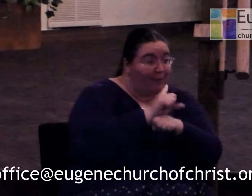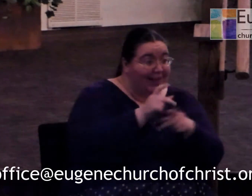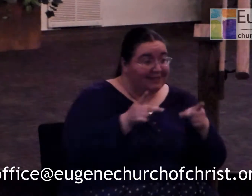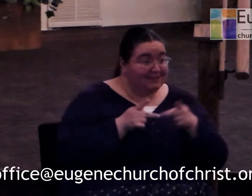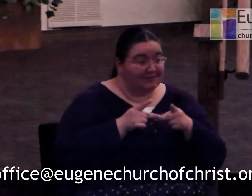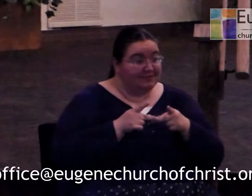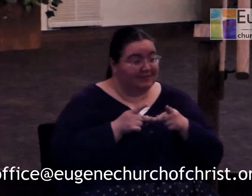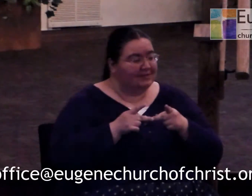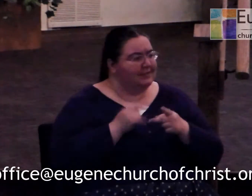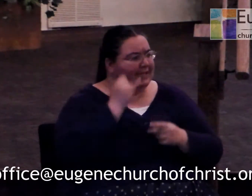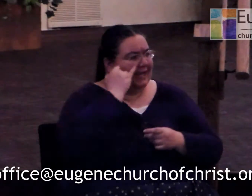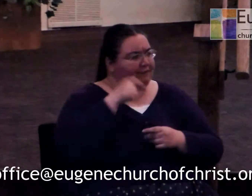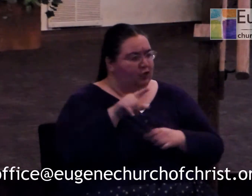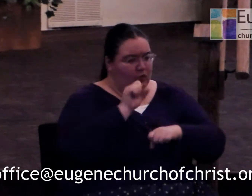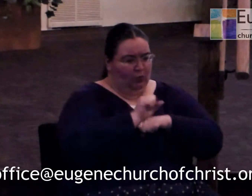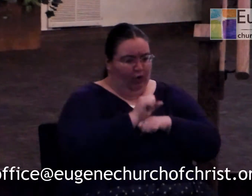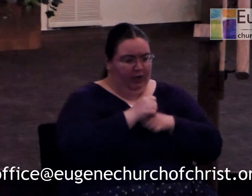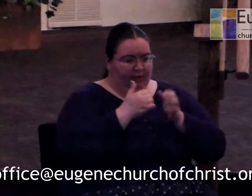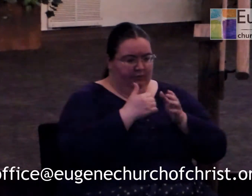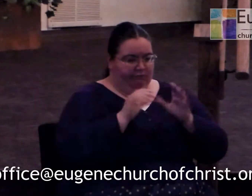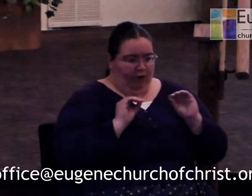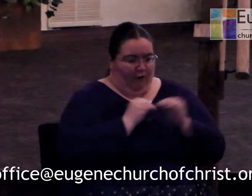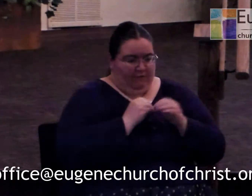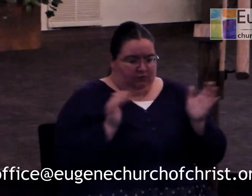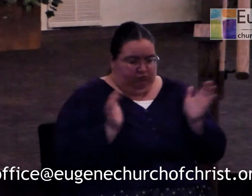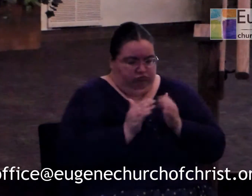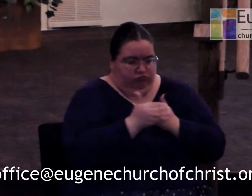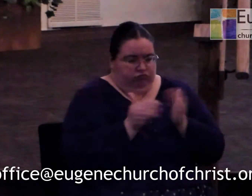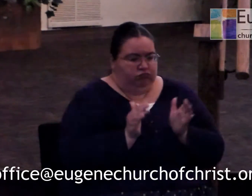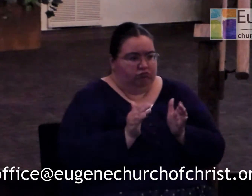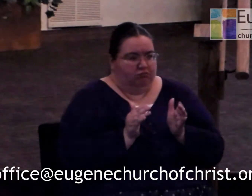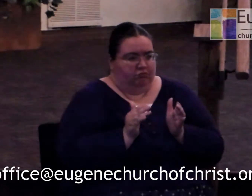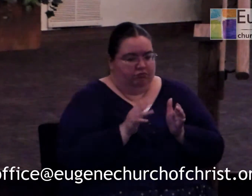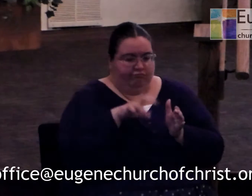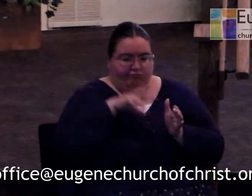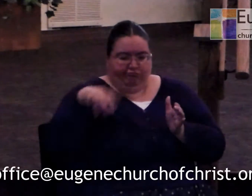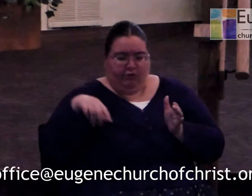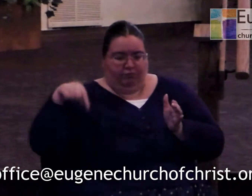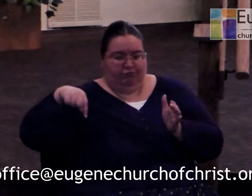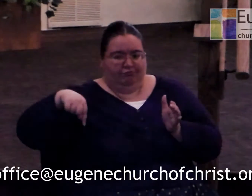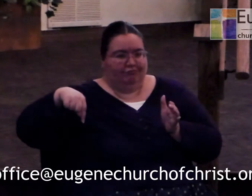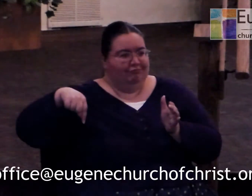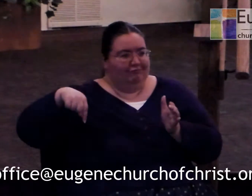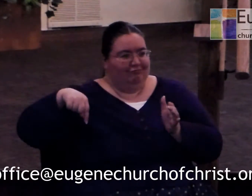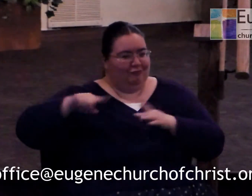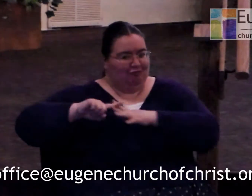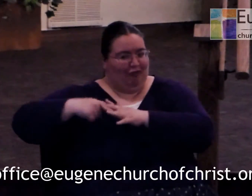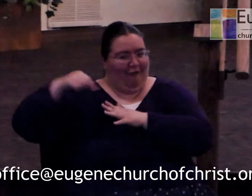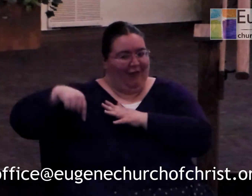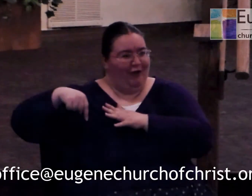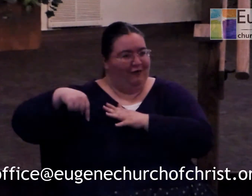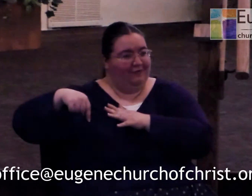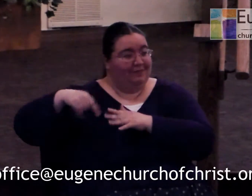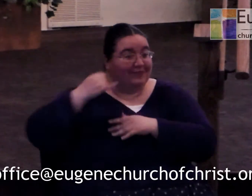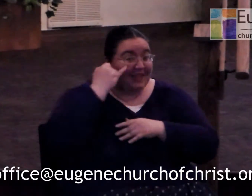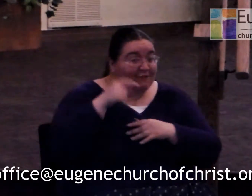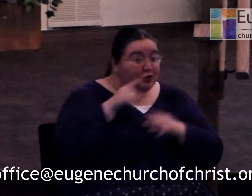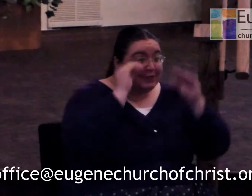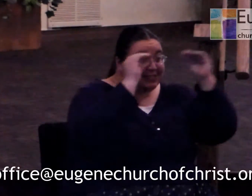like so many, it starts in the next cubicle. If you are a teacher, it starts with the students. If you